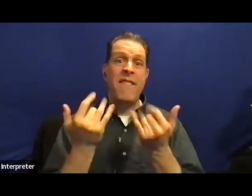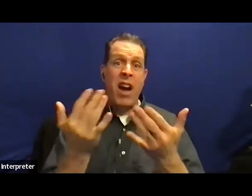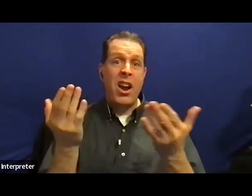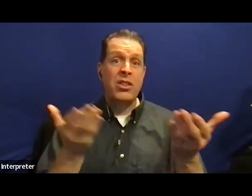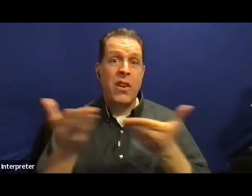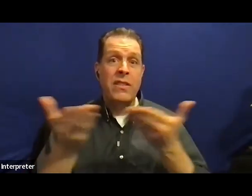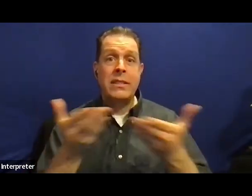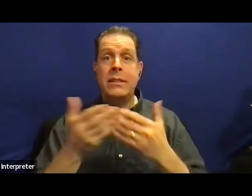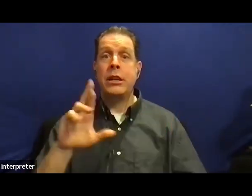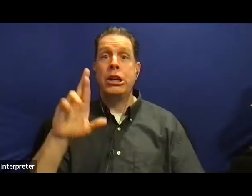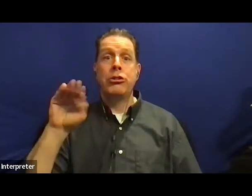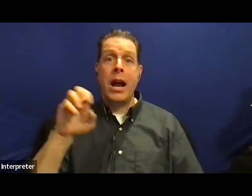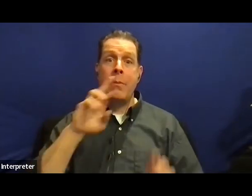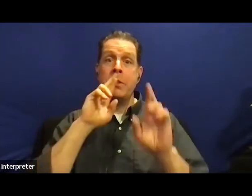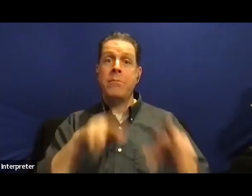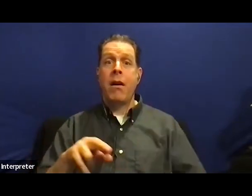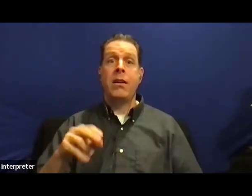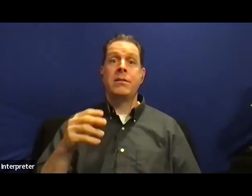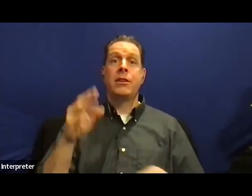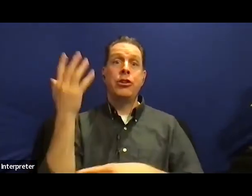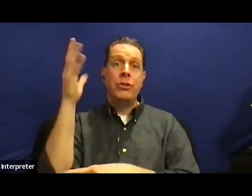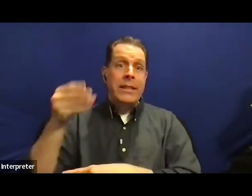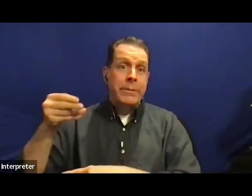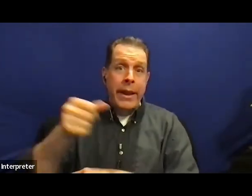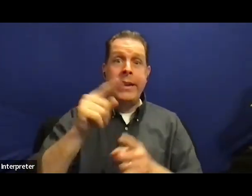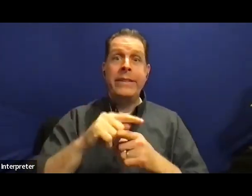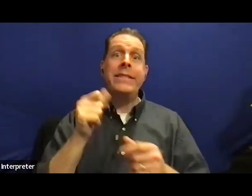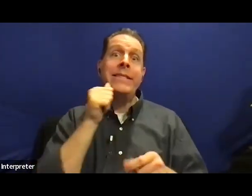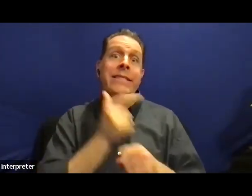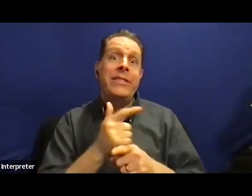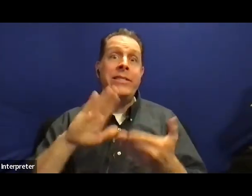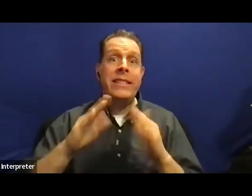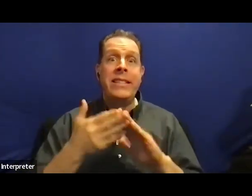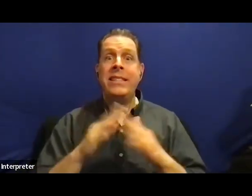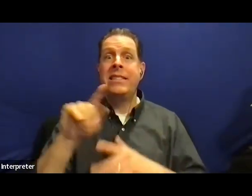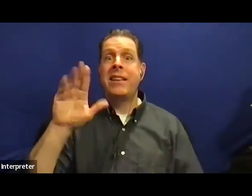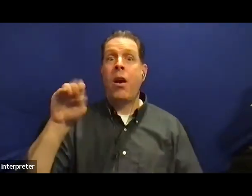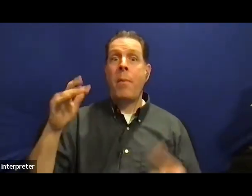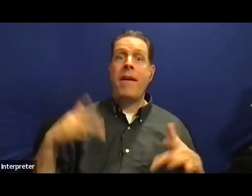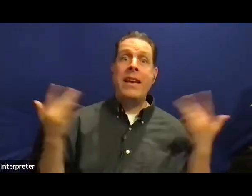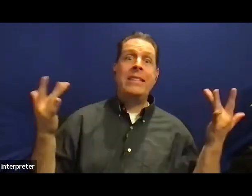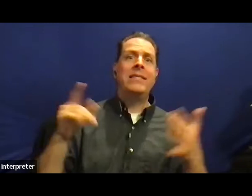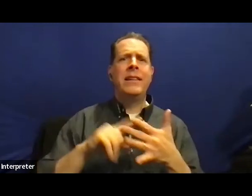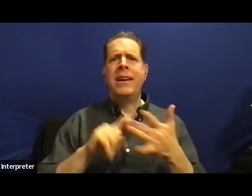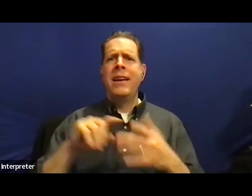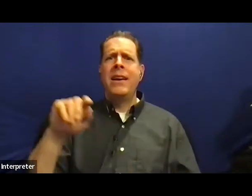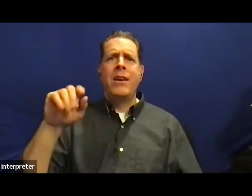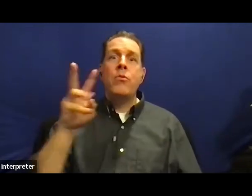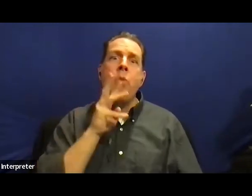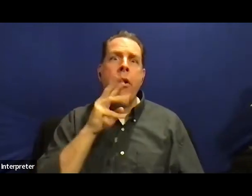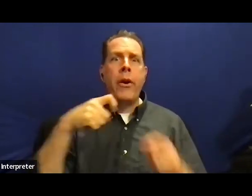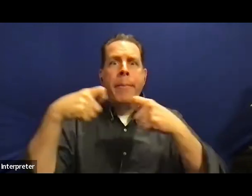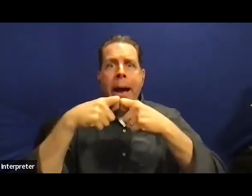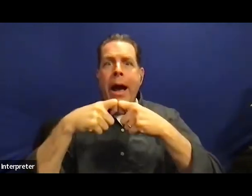crime response, tree planting, sister cities, Tacoma venue and events, utilities like water,